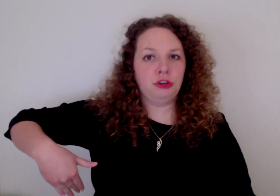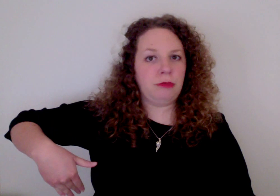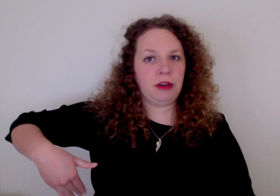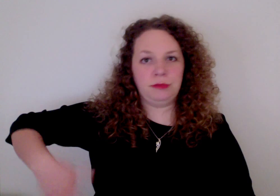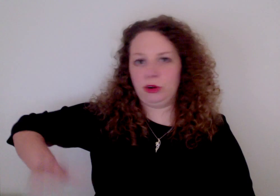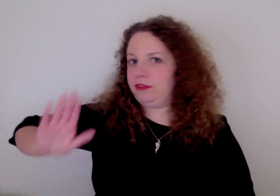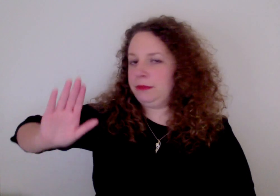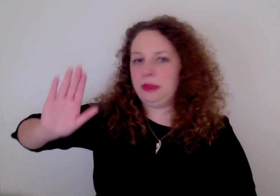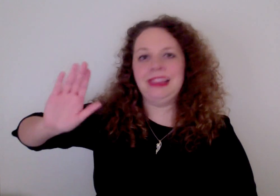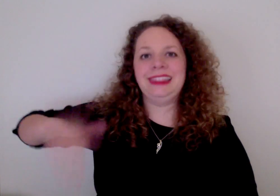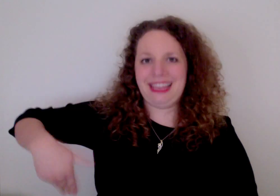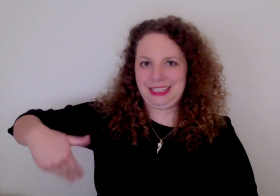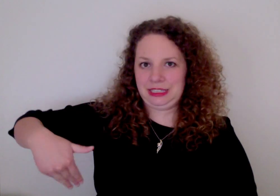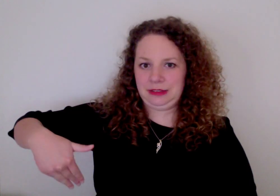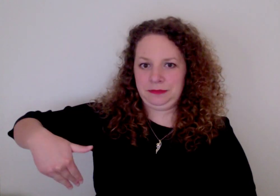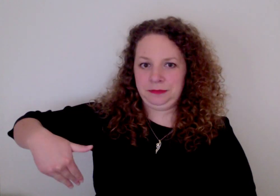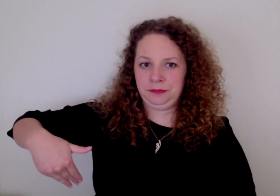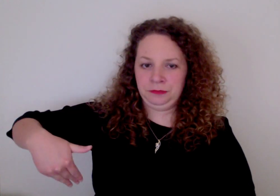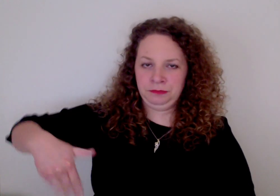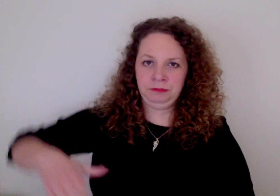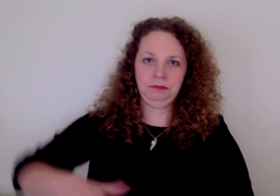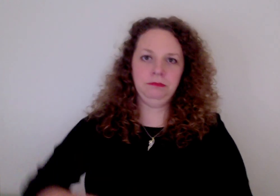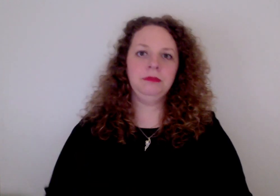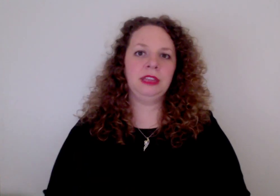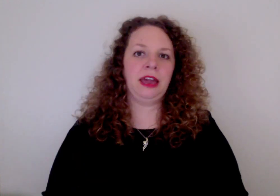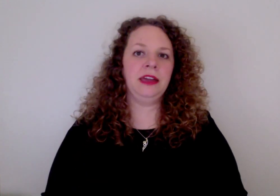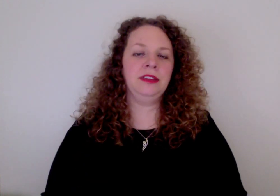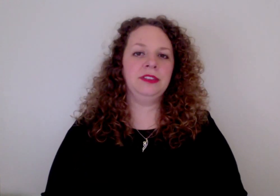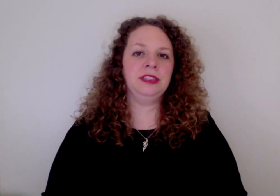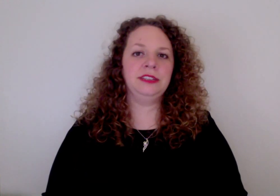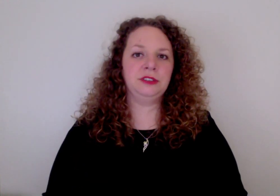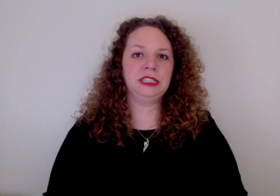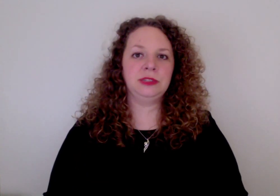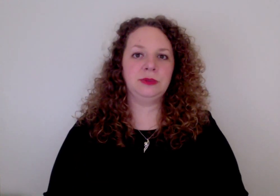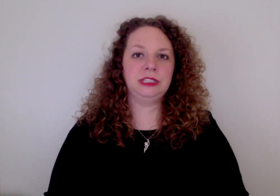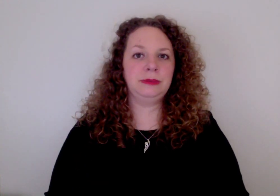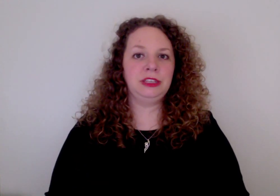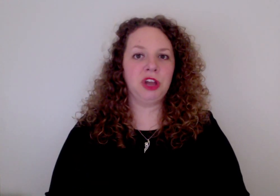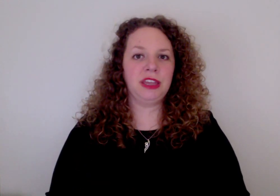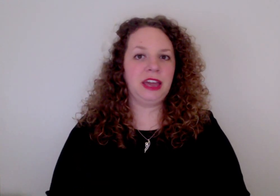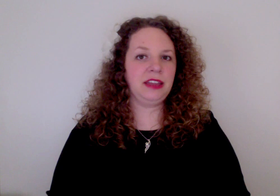mouth morpheme, late. Okay, the difference is going to be not yet